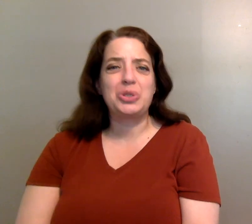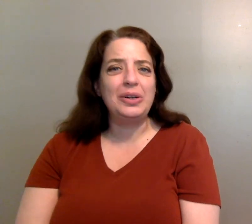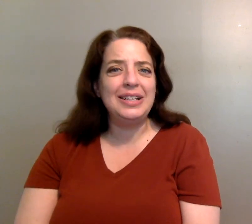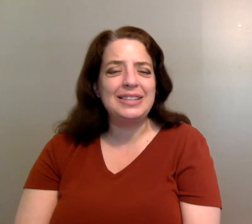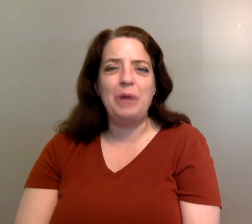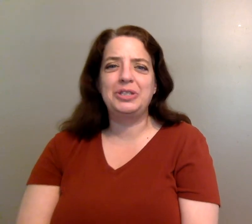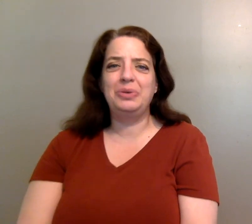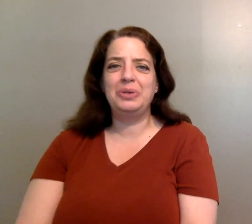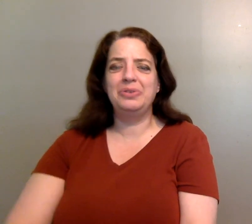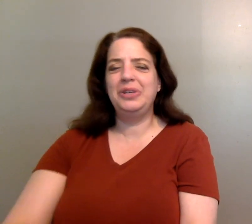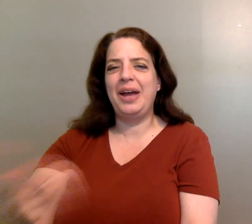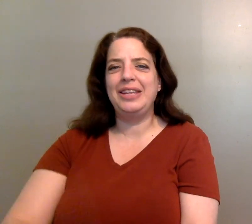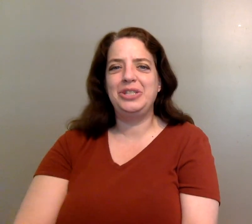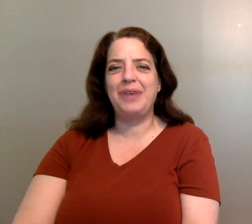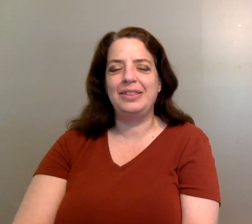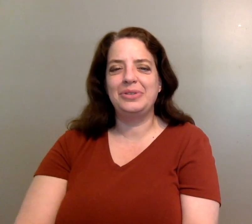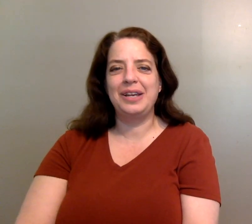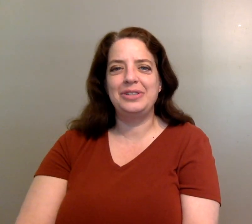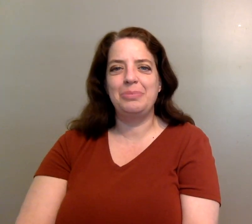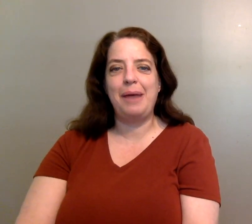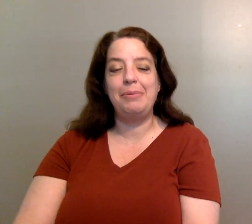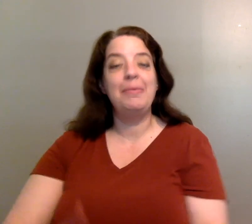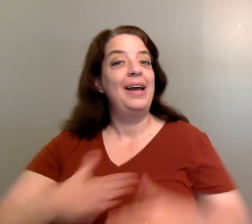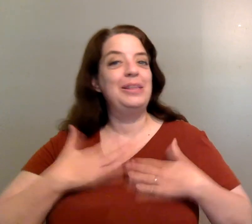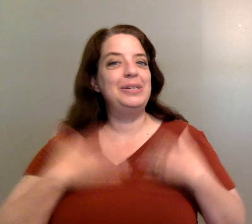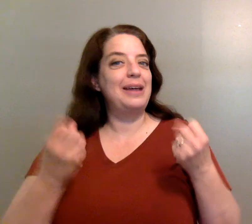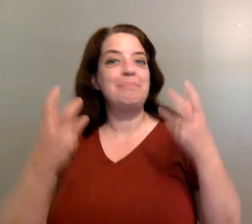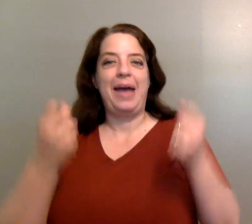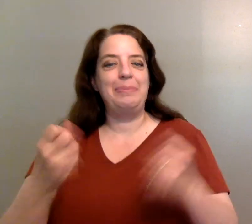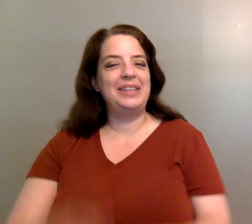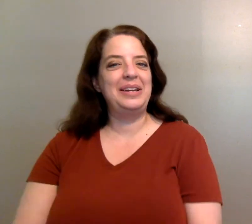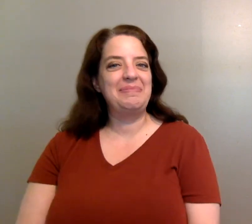a short list. I hope it's a quick review and that you've got those signs no problem. In the meantime, happy signing.